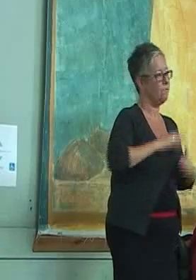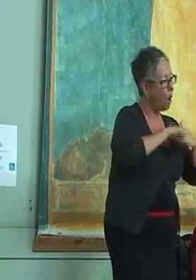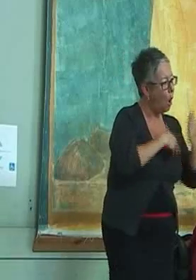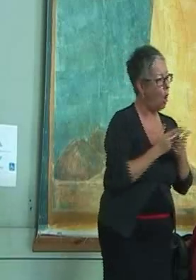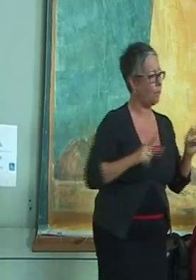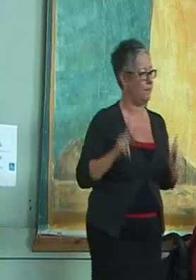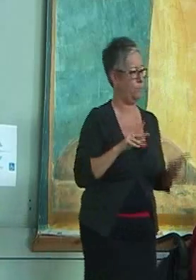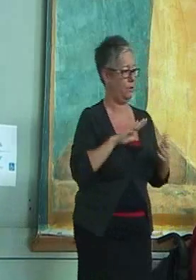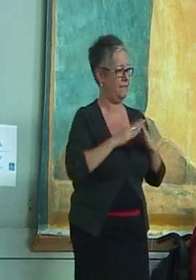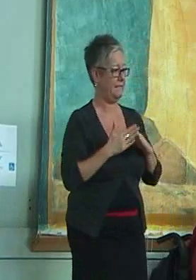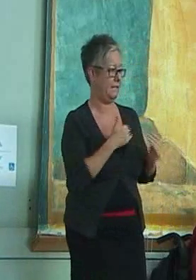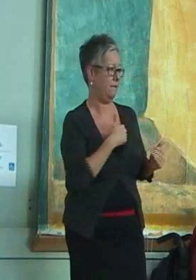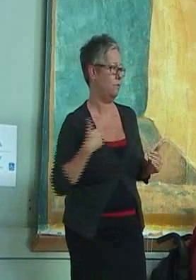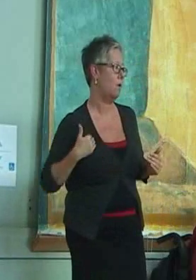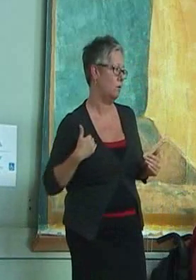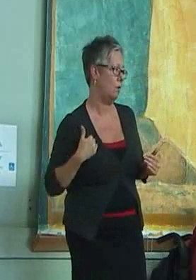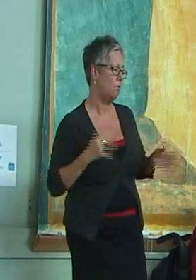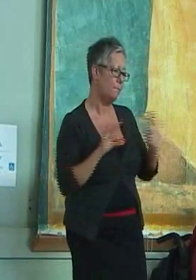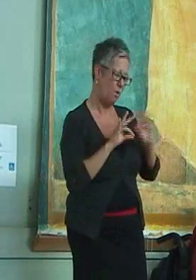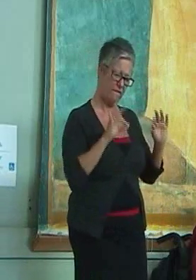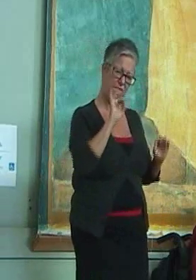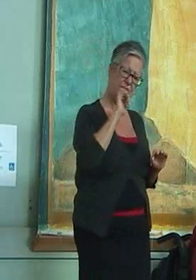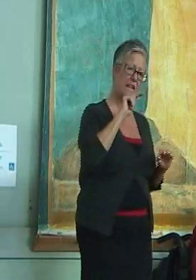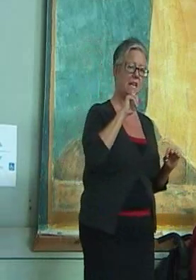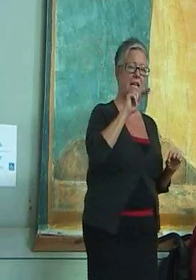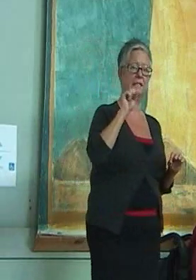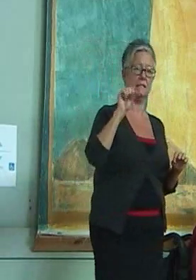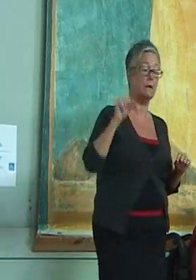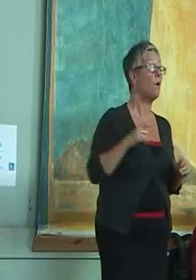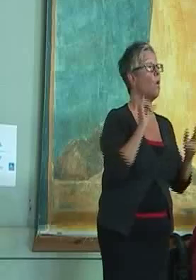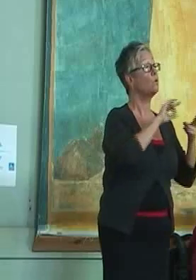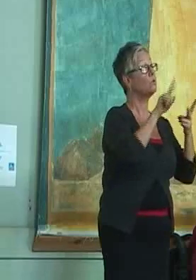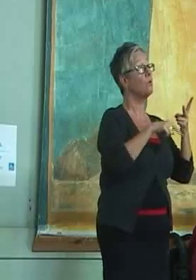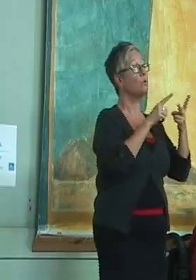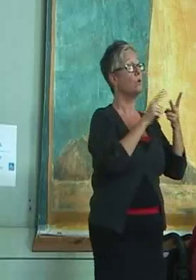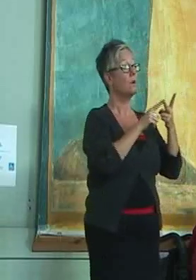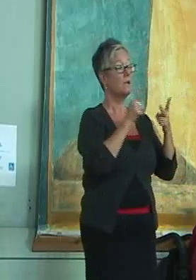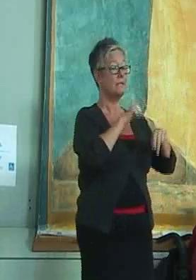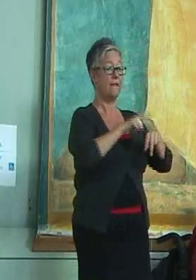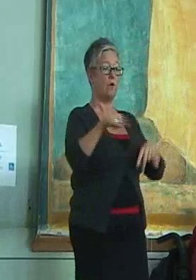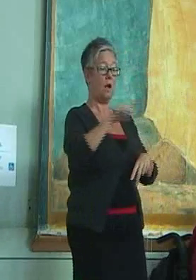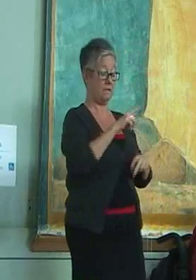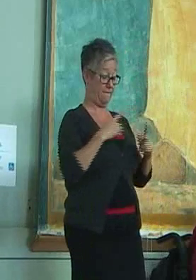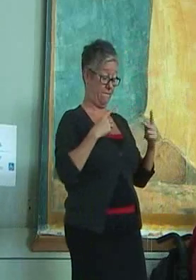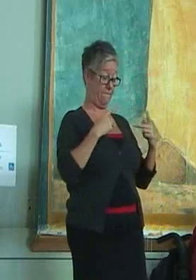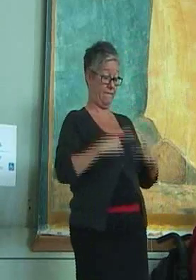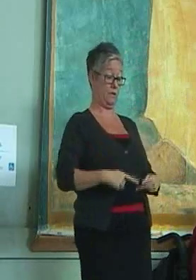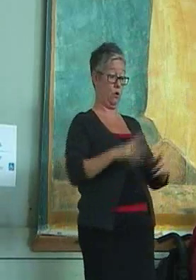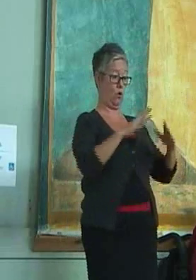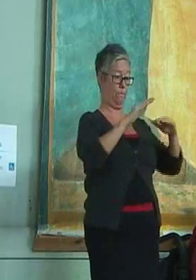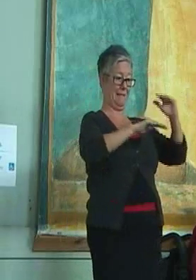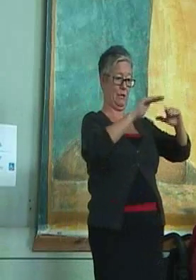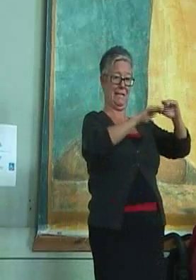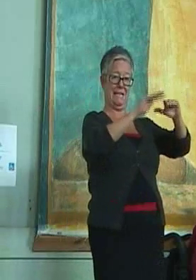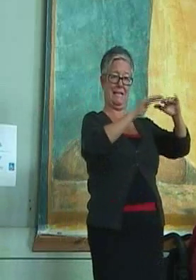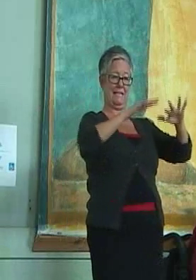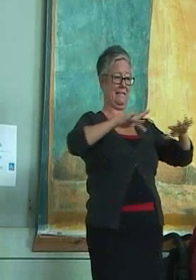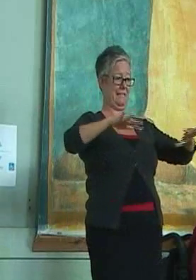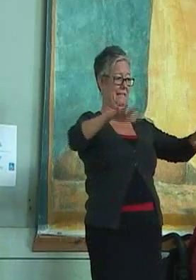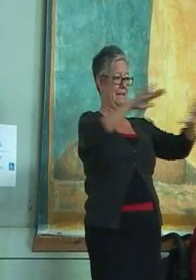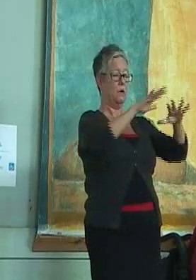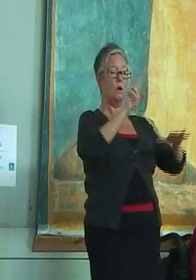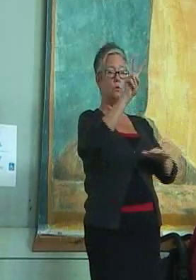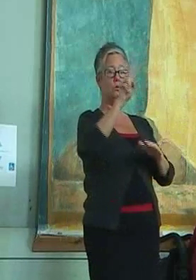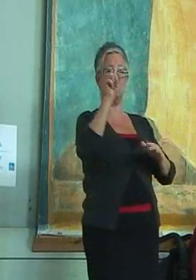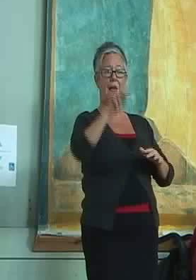people in the city of Toronto. And secondly, because I think it's time that we got our physical infrastructure in better shape within the city's